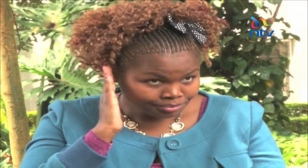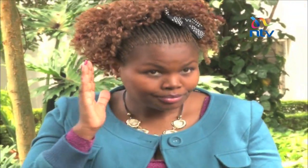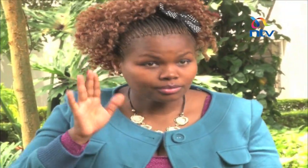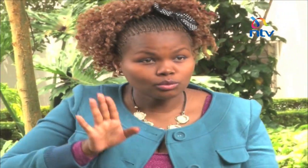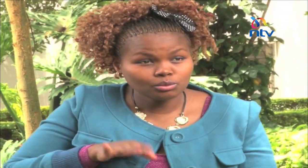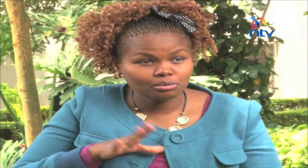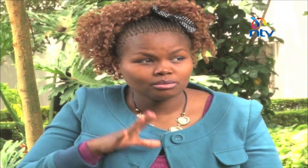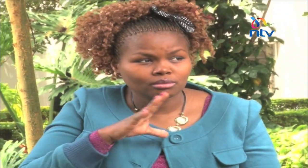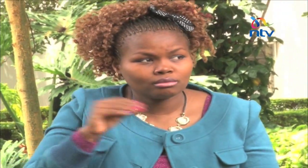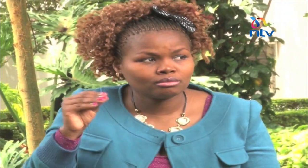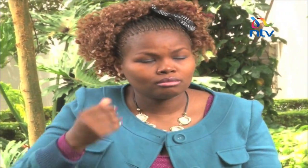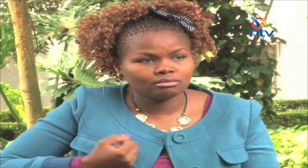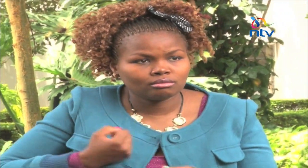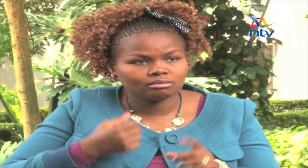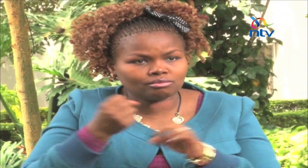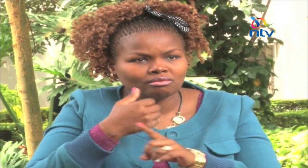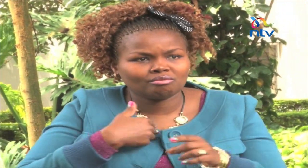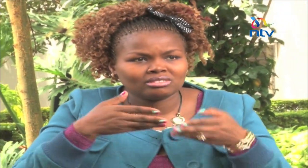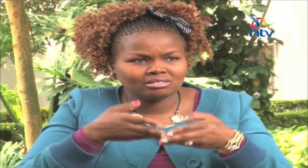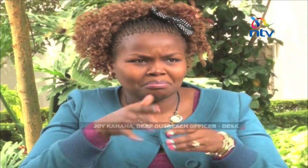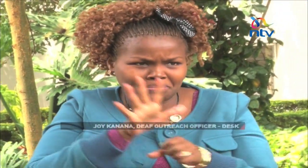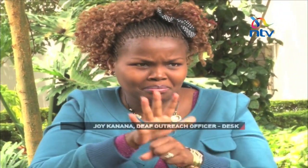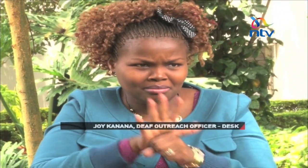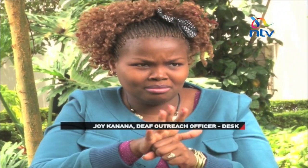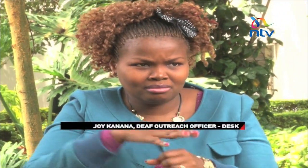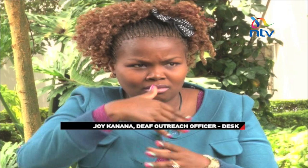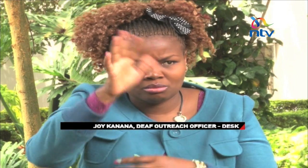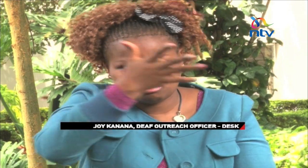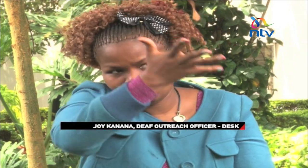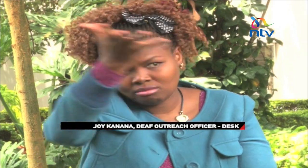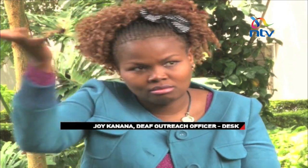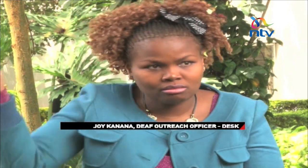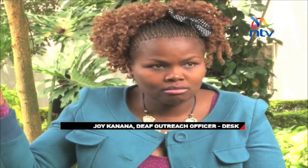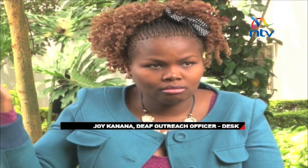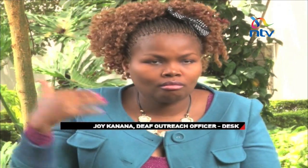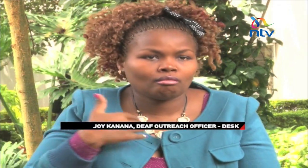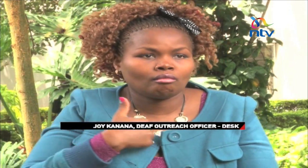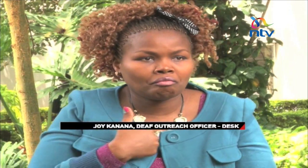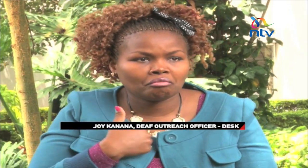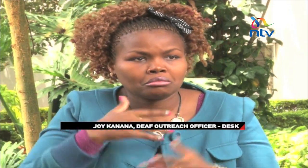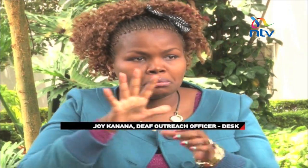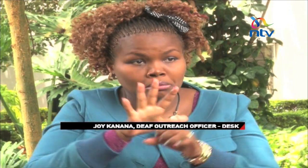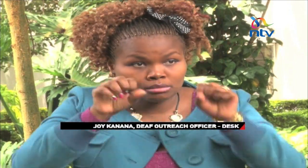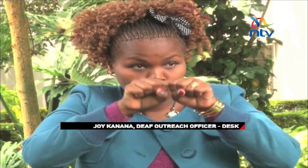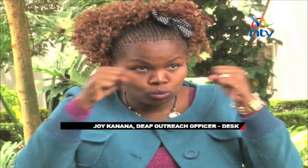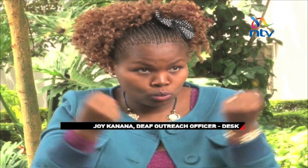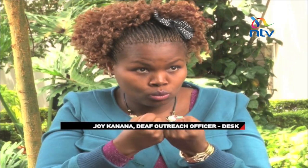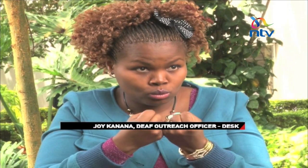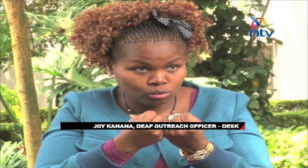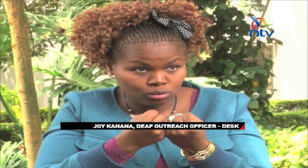There are so many women and girls who are violated out there in the societies quiet about it. Some victims fear to report to police.